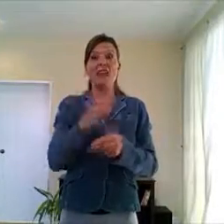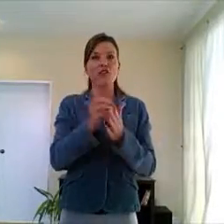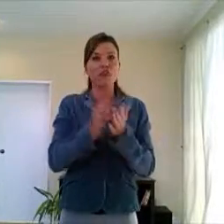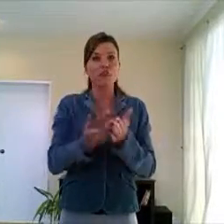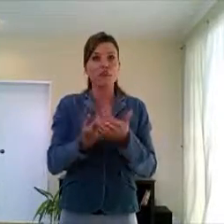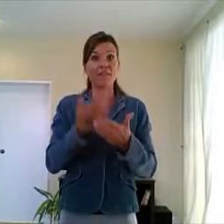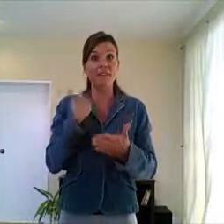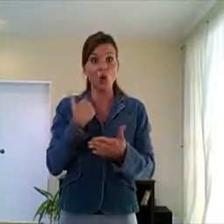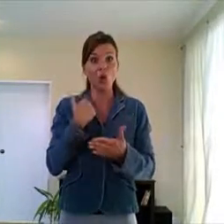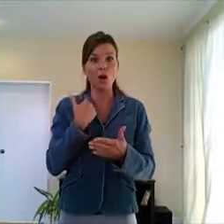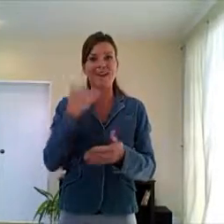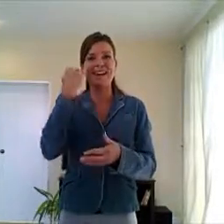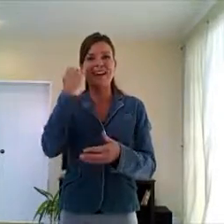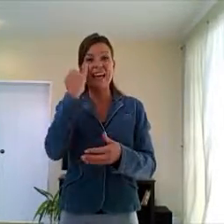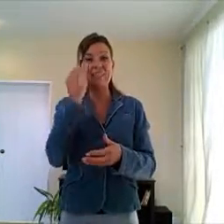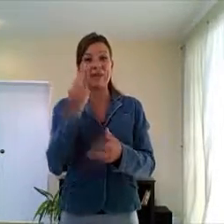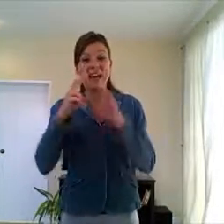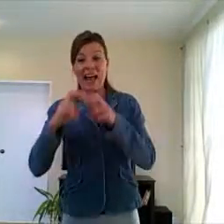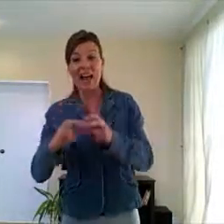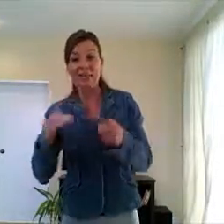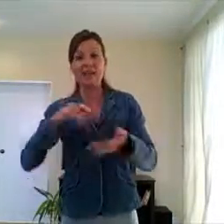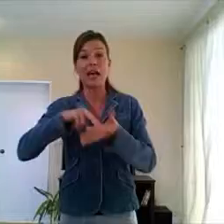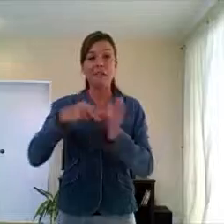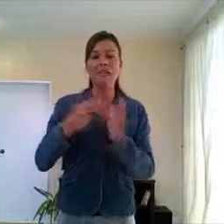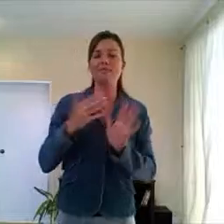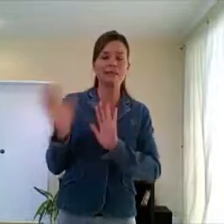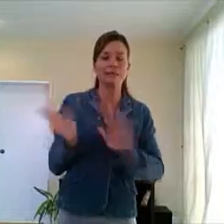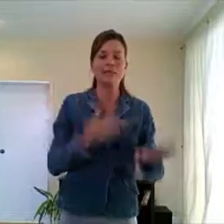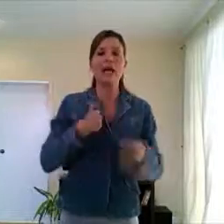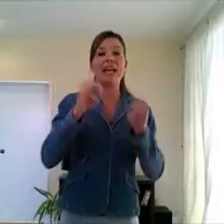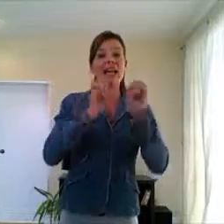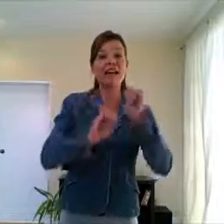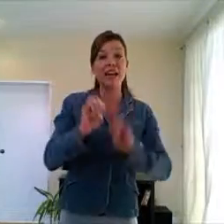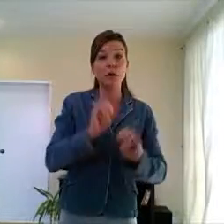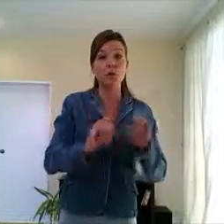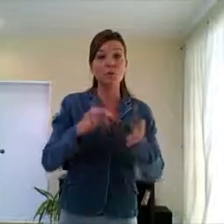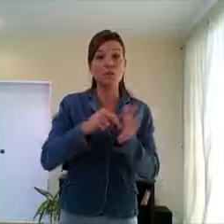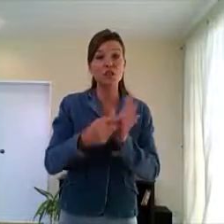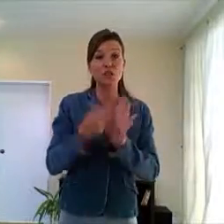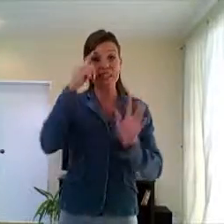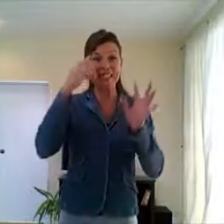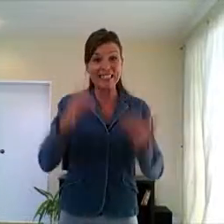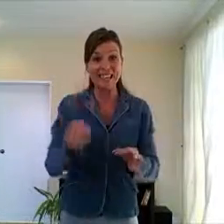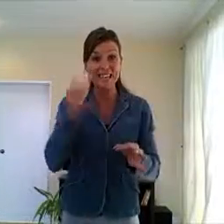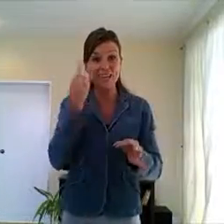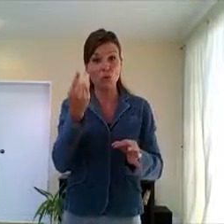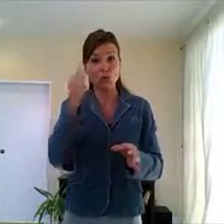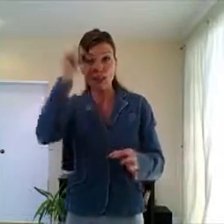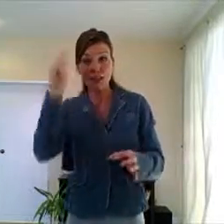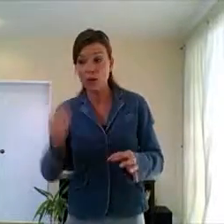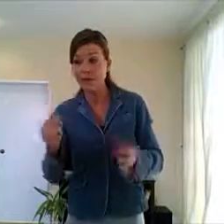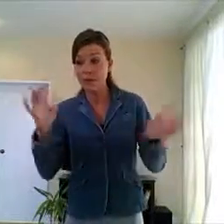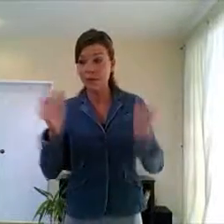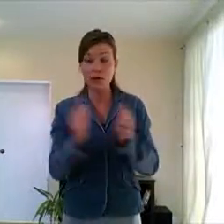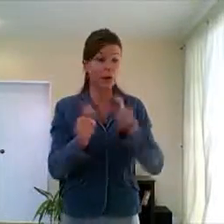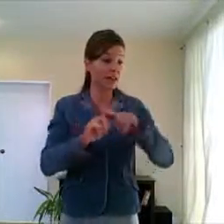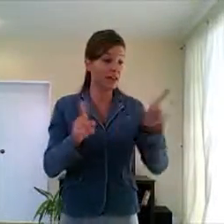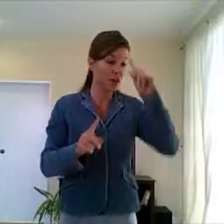at analysis, I'm sorry, if you're at evaluation, now you can determine whether one theory is better than another theory, one idea is better than